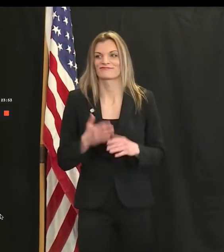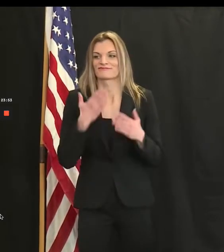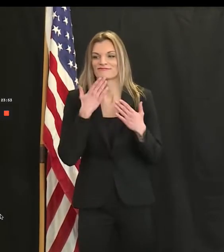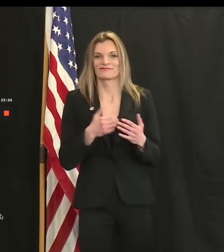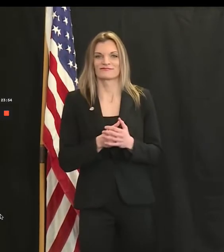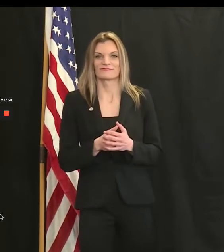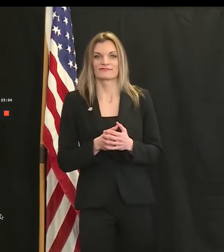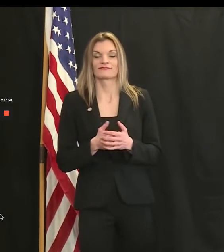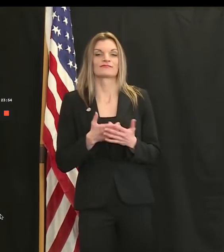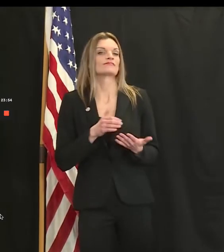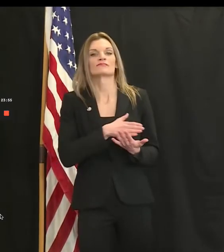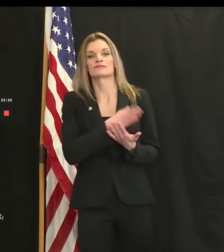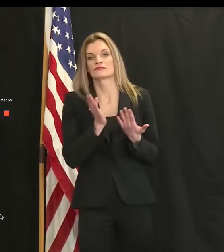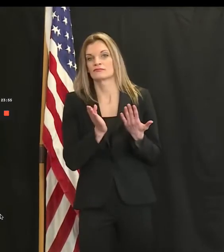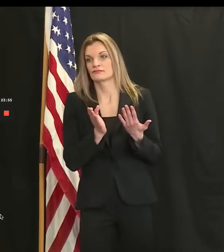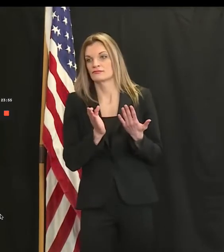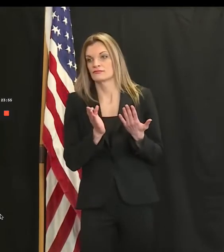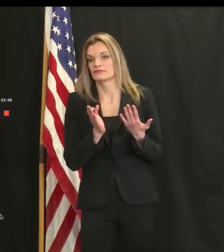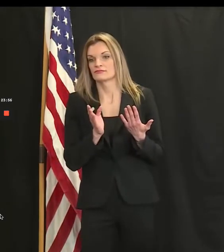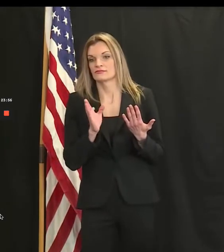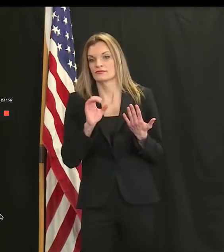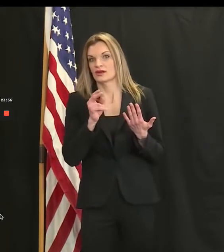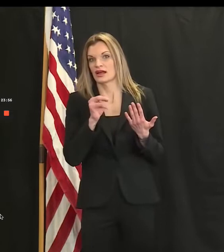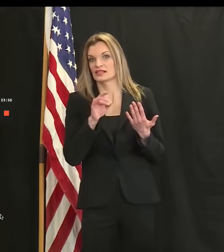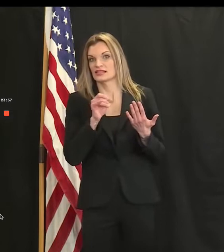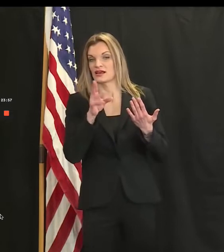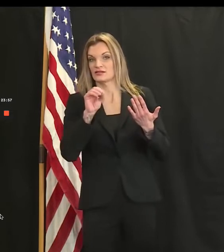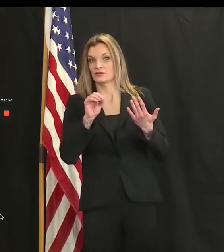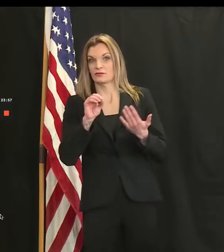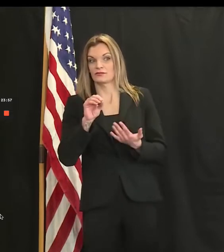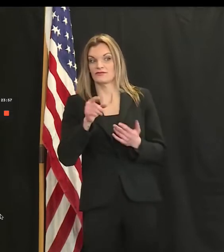Next is Constanza Mayo from CBS.